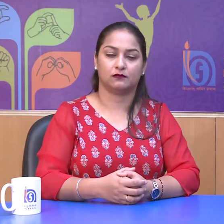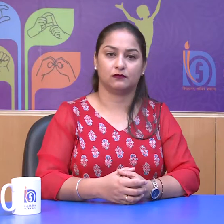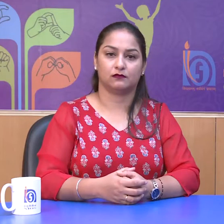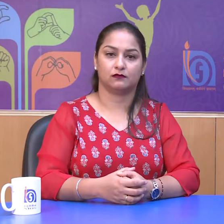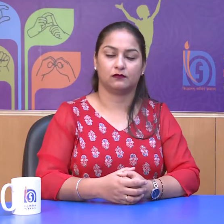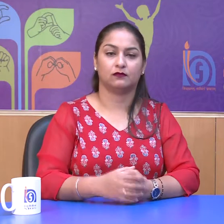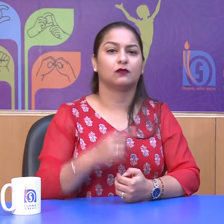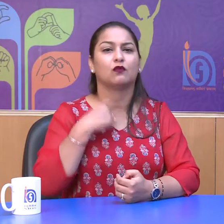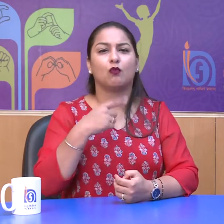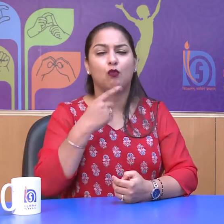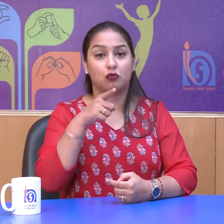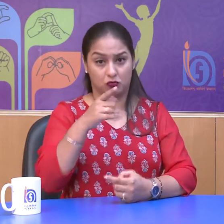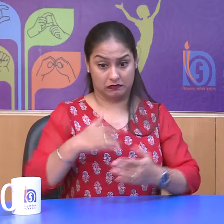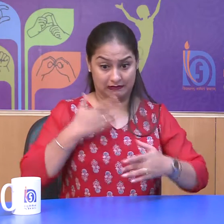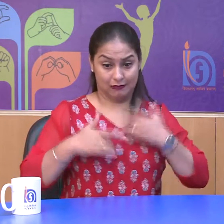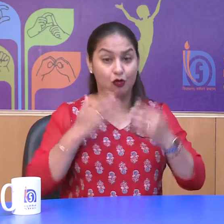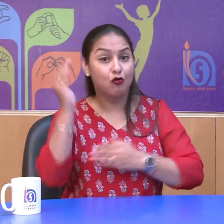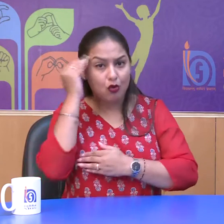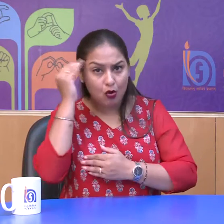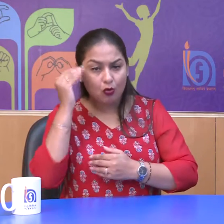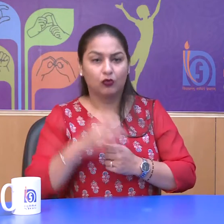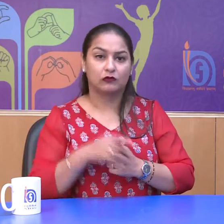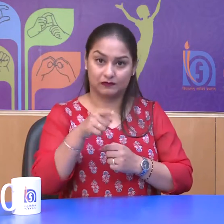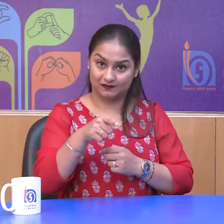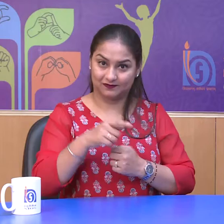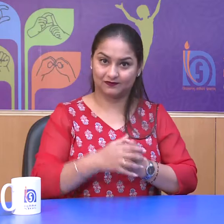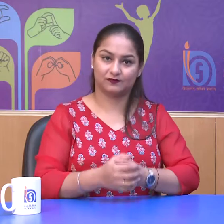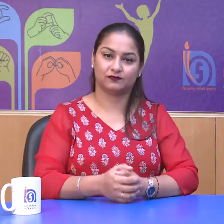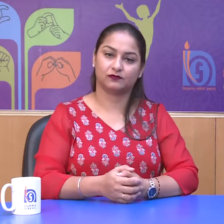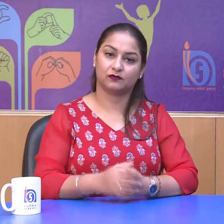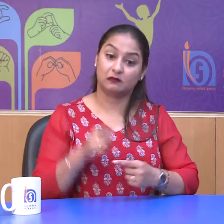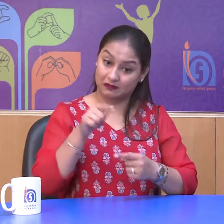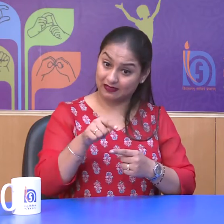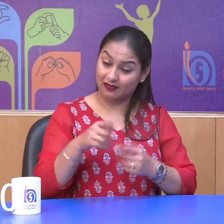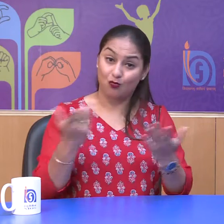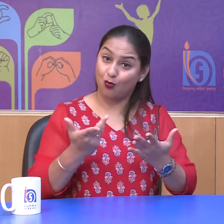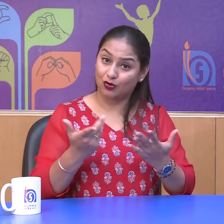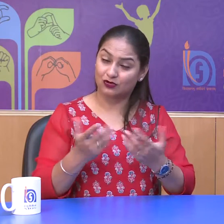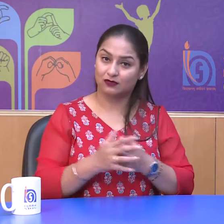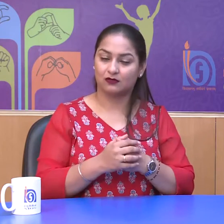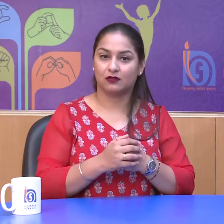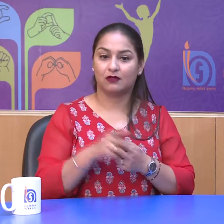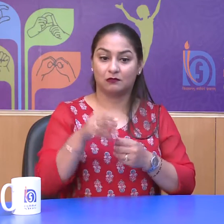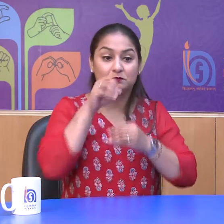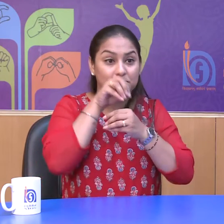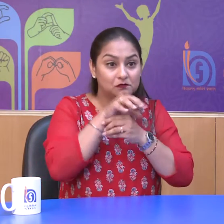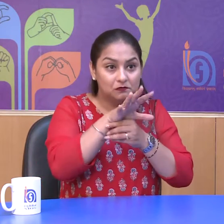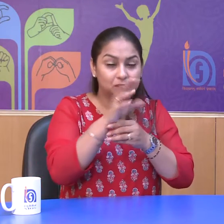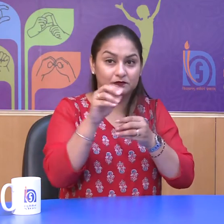What you will be interested to know is that there was the influence of both